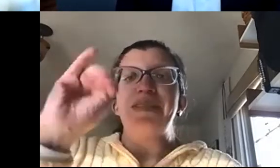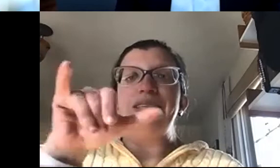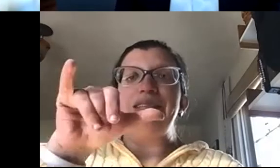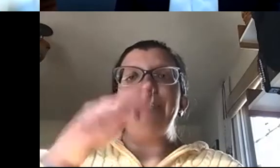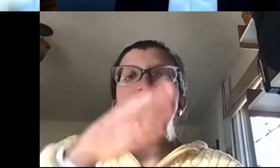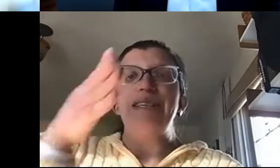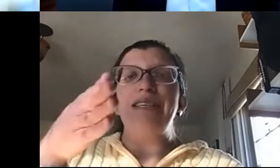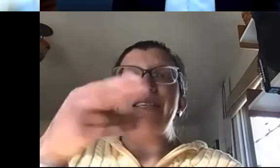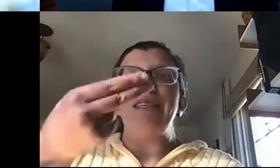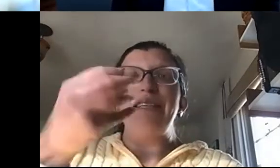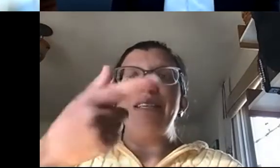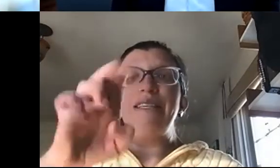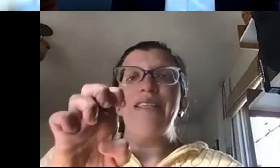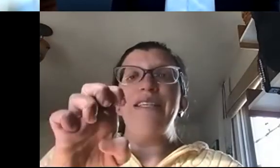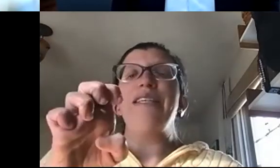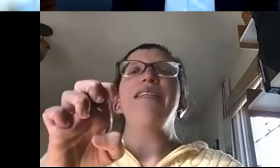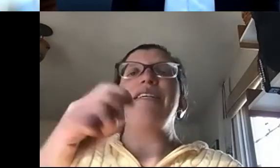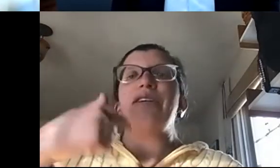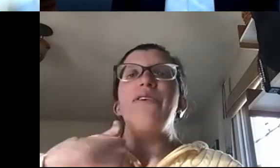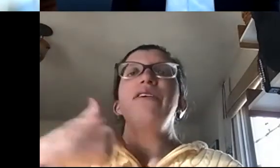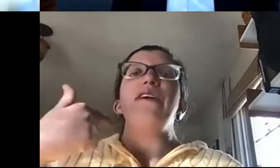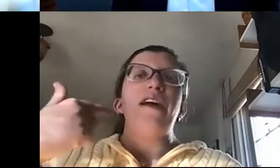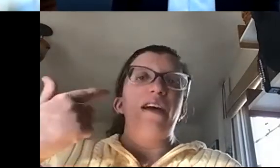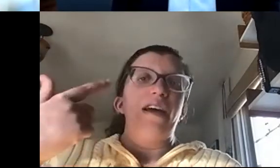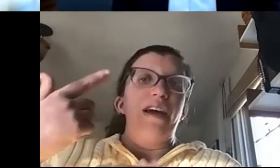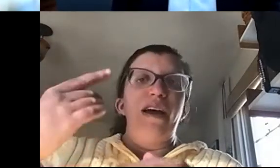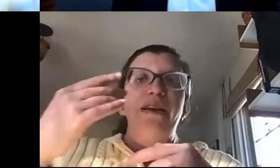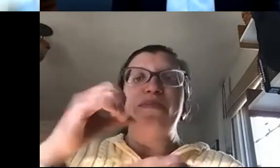Transition Coordinator. And my name is Amy Hogue,